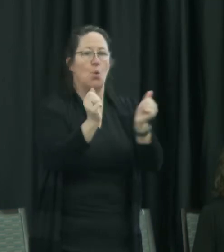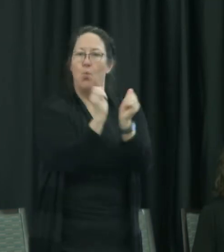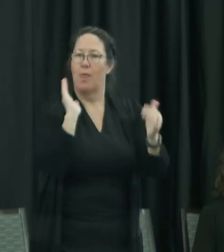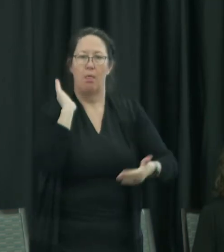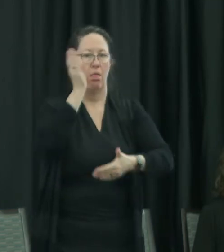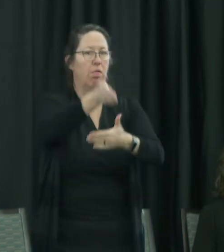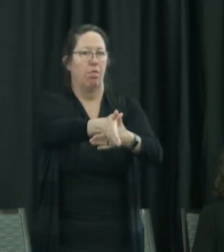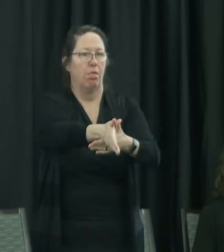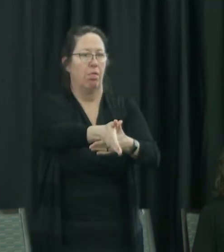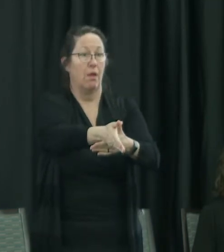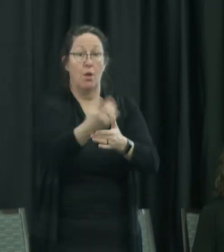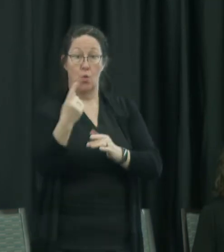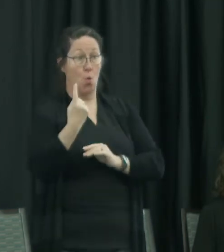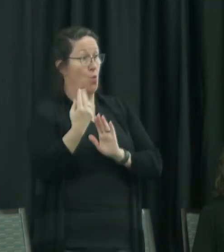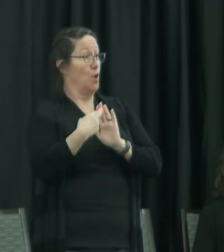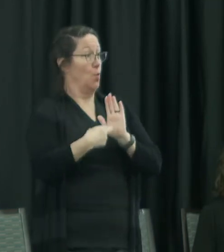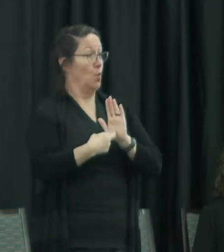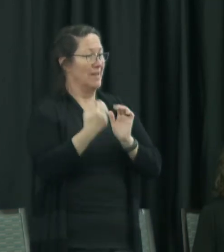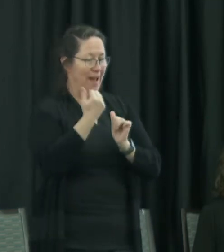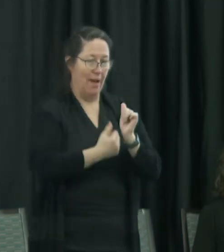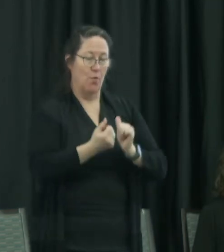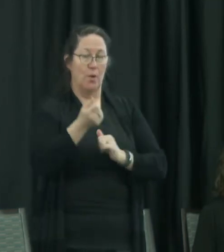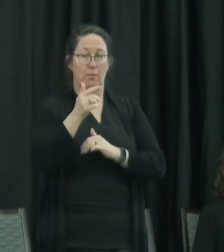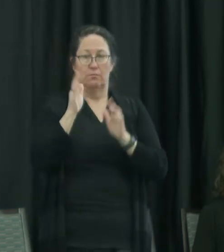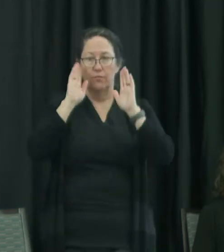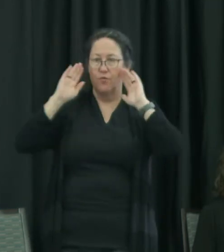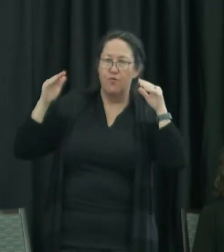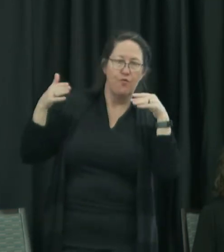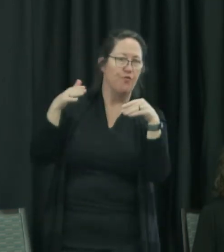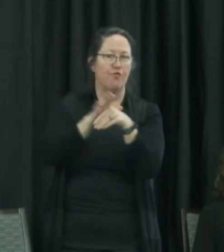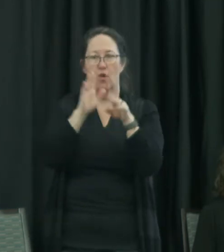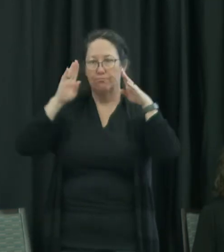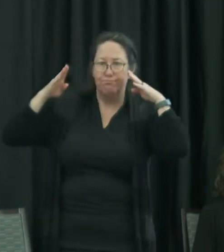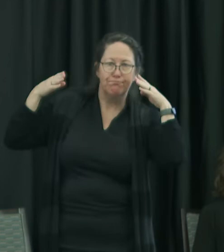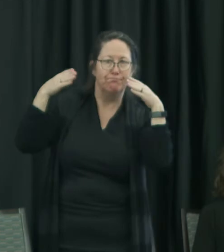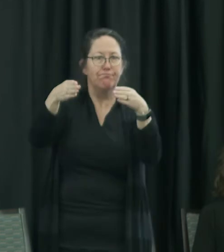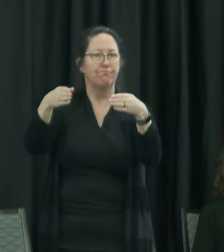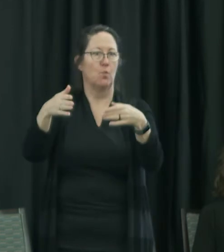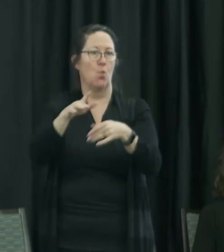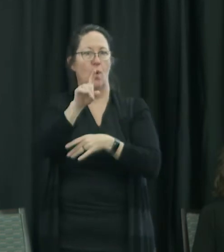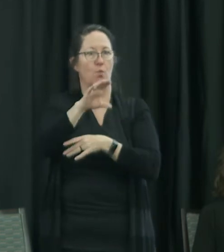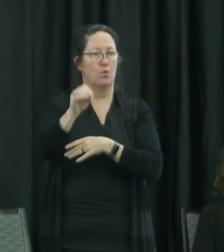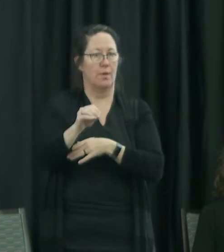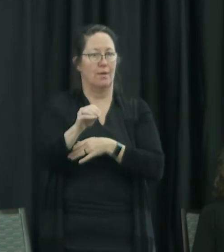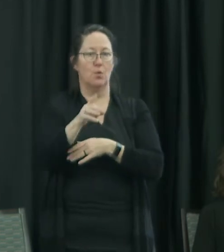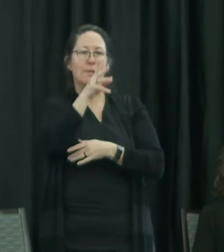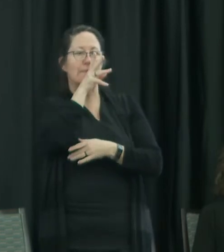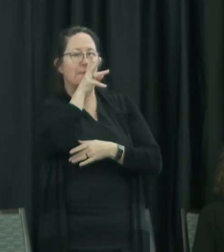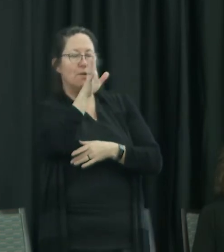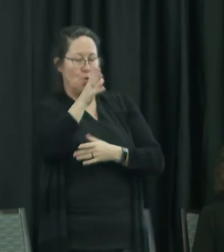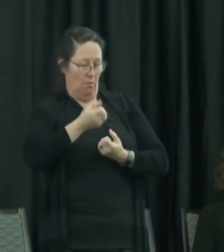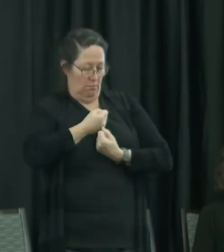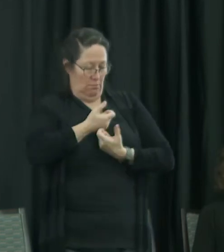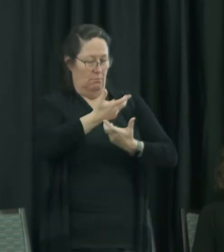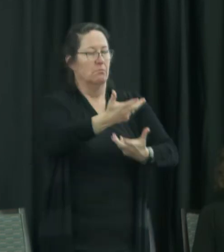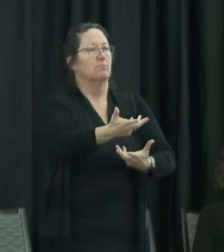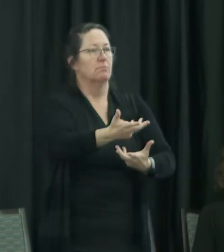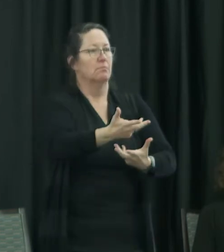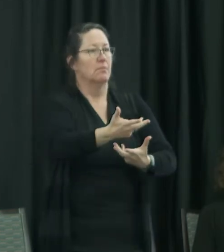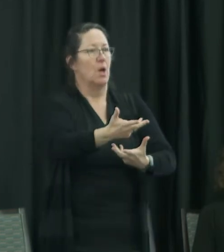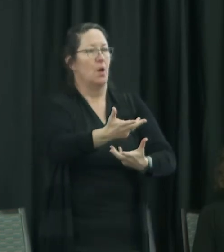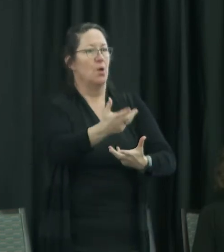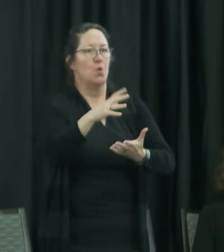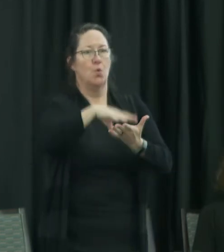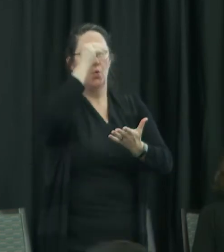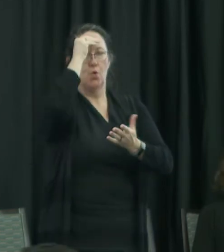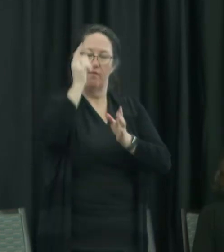uninterrupted, and the only rule is that everyone must give the speaker their undivided attention. When you speak your truths, you find out